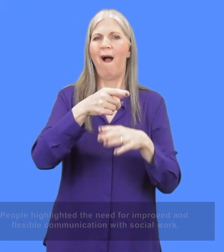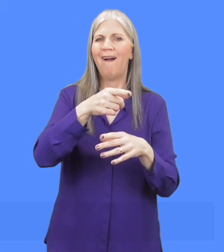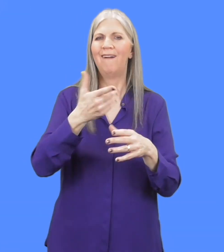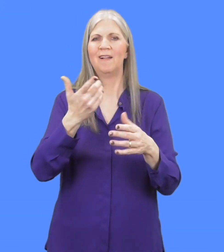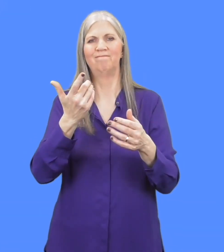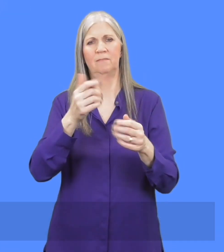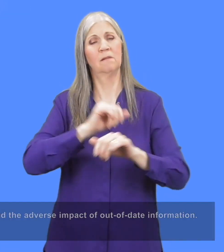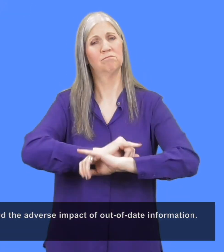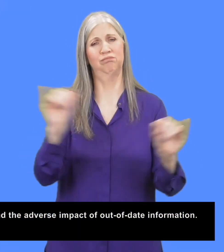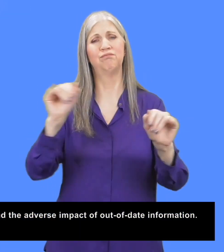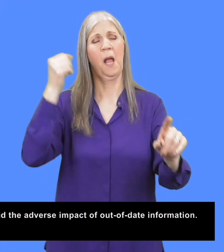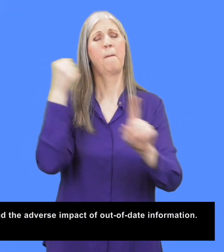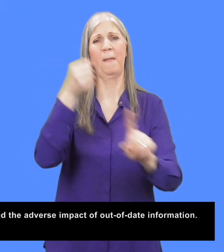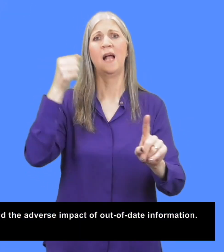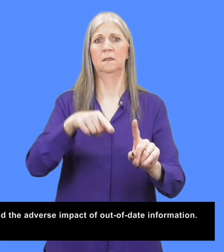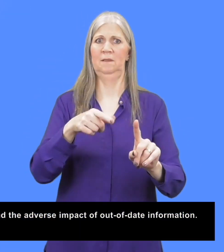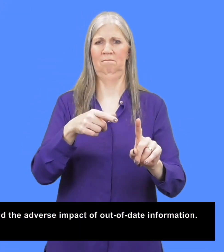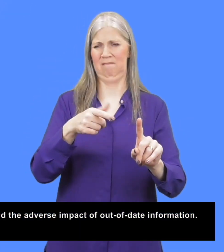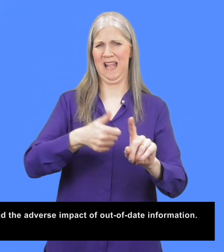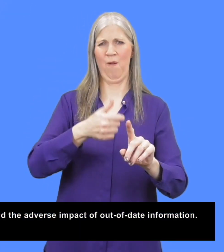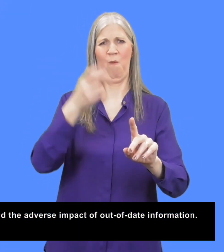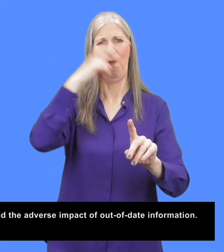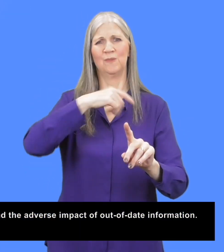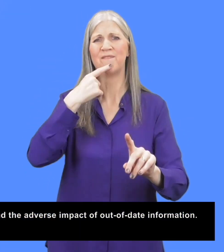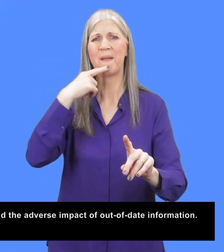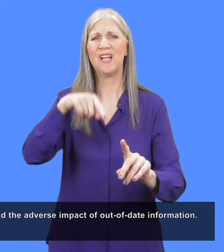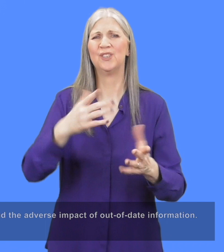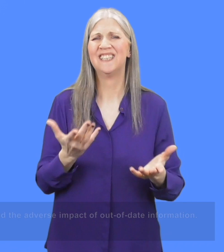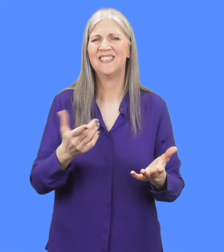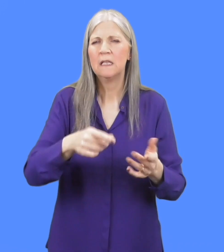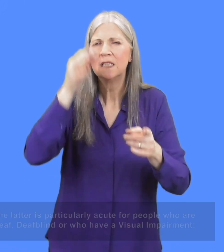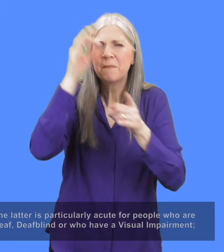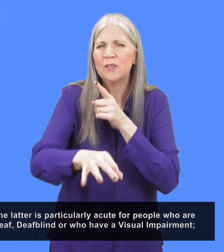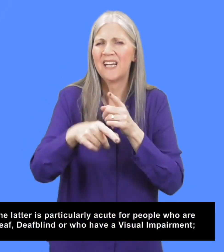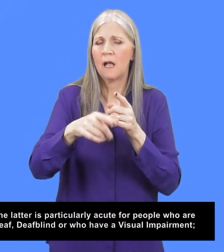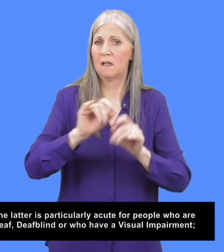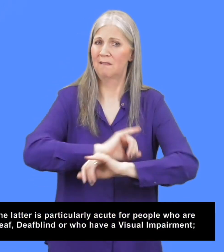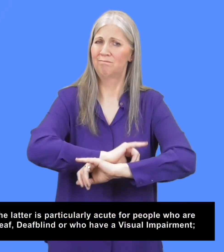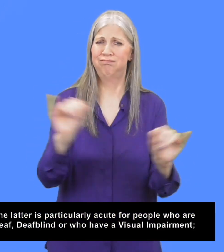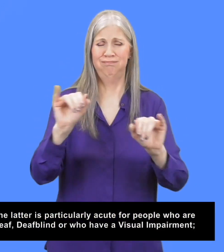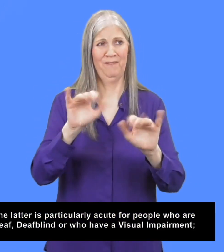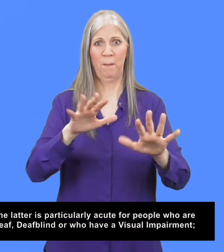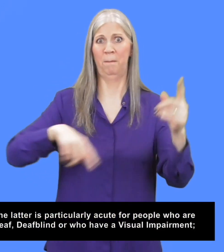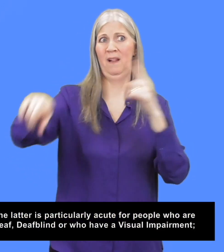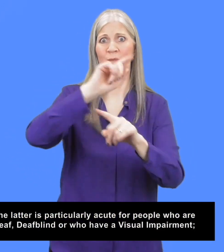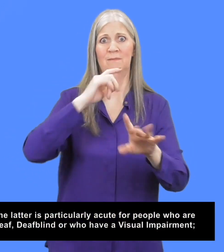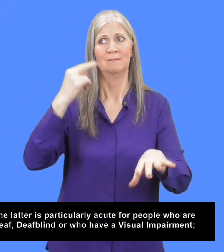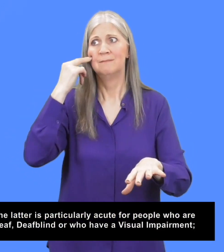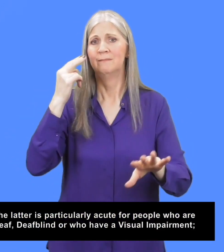and the adverse impact of out-of-date information. The latter is particularly acute for people who are